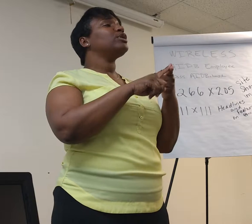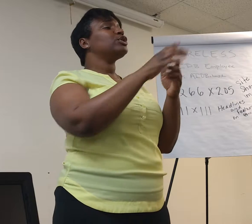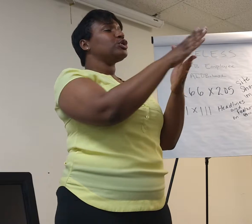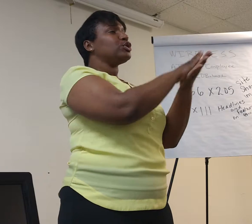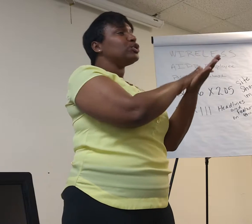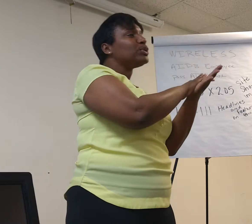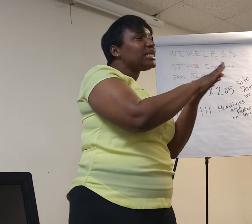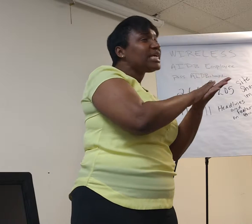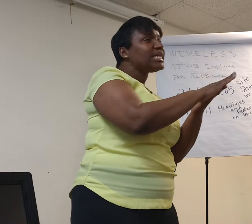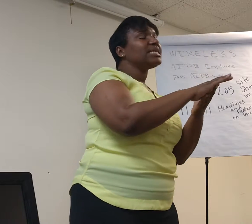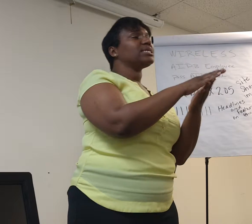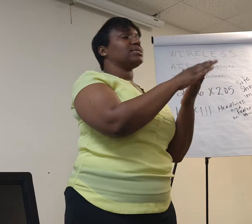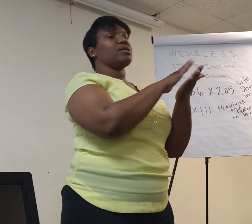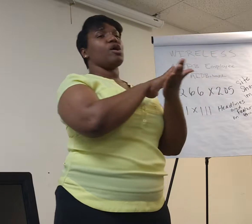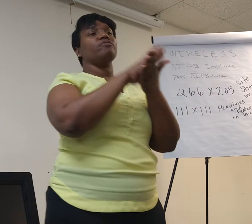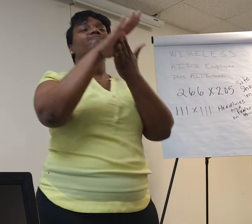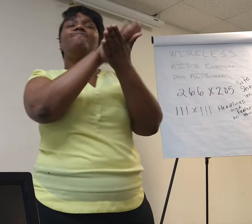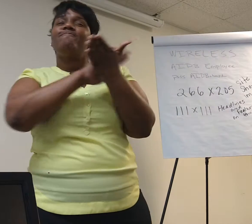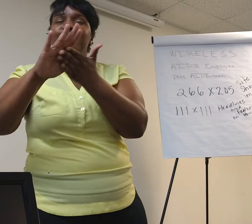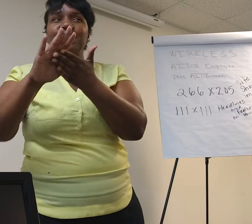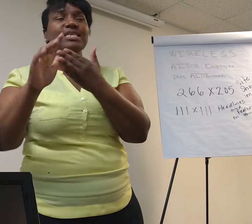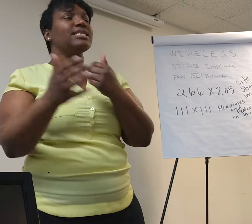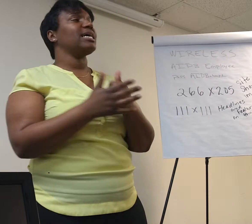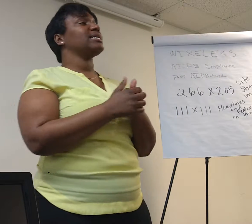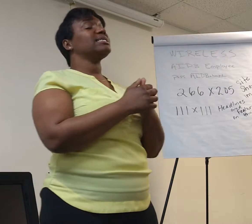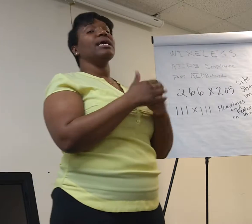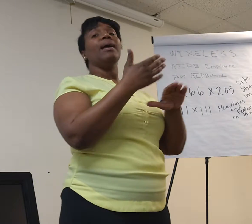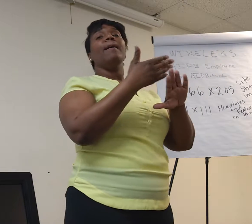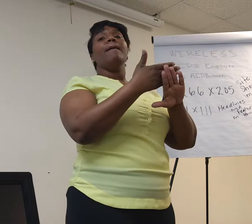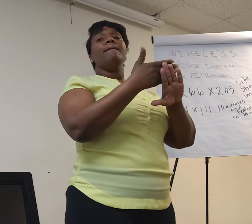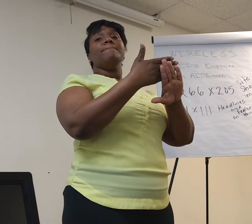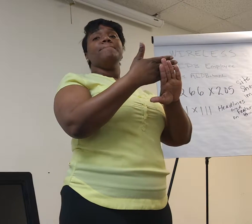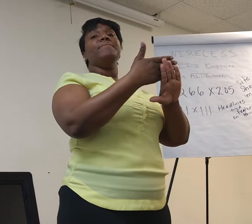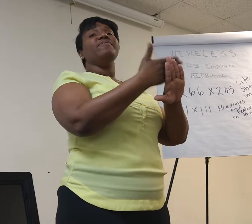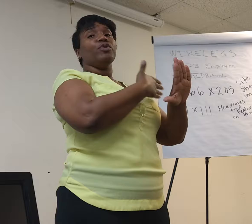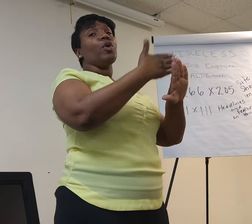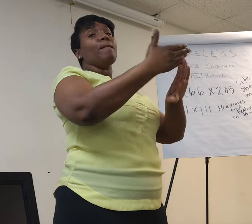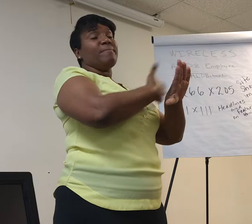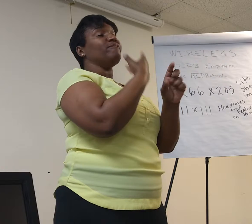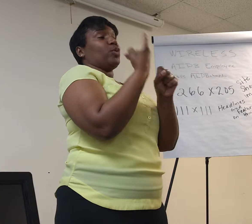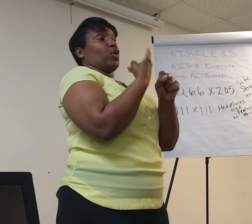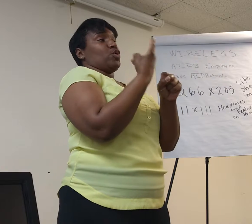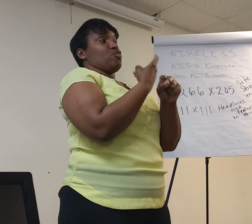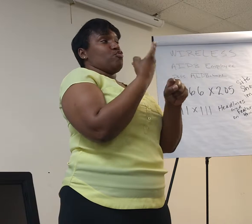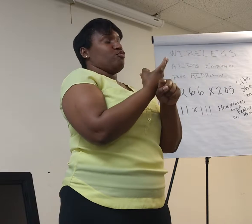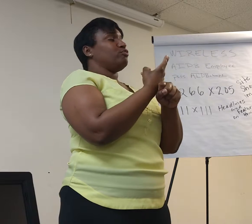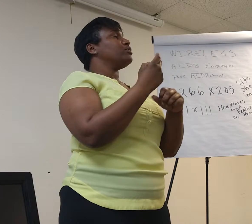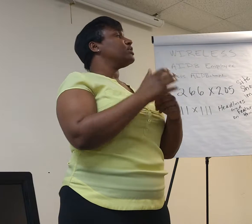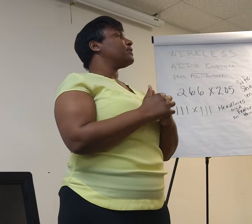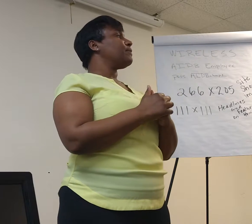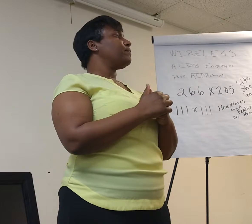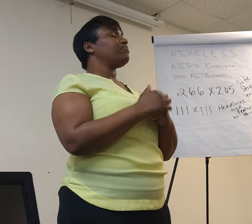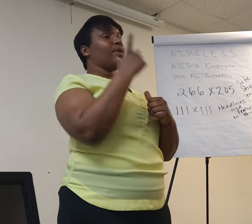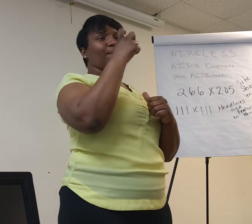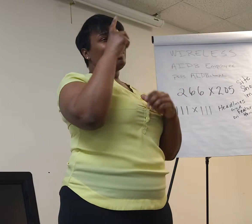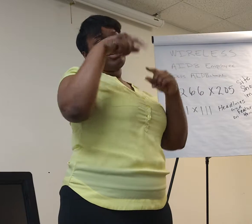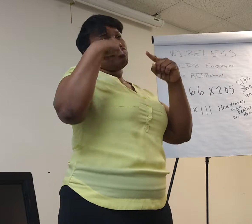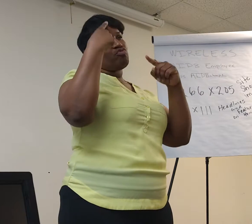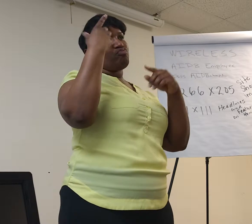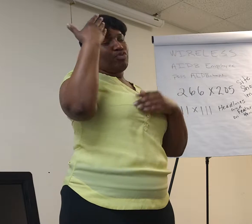Well, before they're used, ideally, too, because you're not sure if they have been. And then definitely after it's been used. What's the time frame if it's